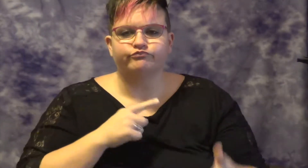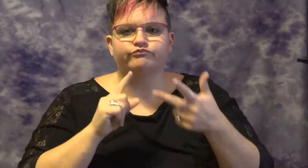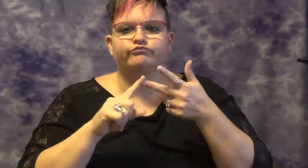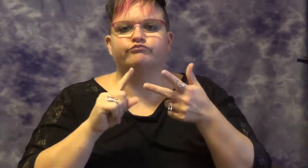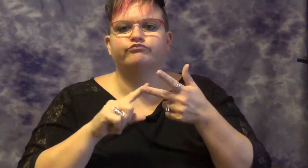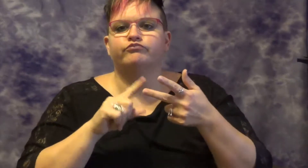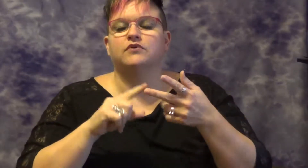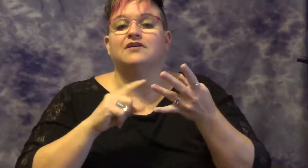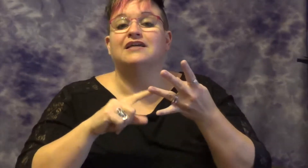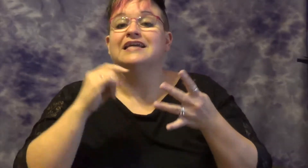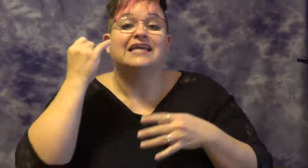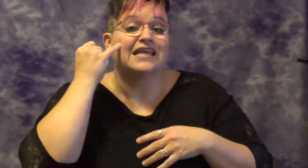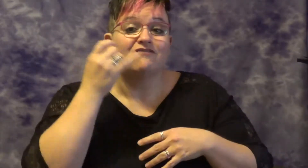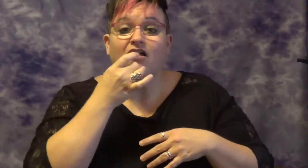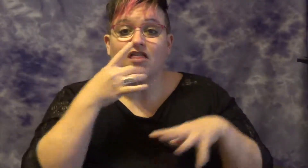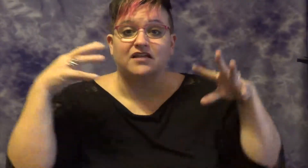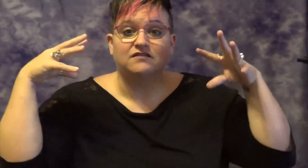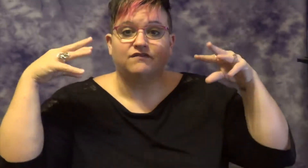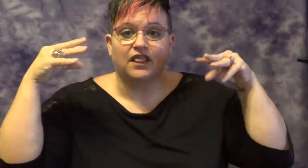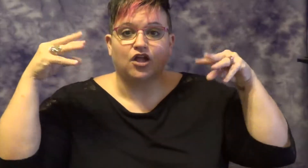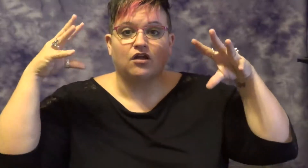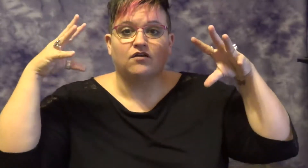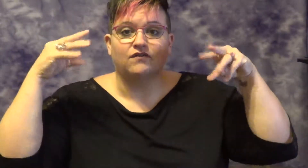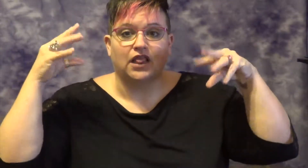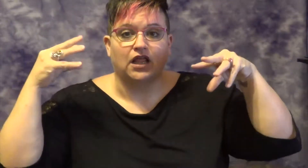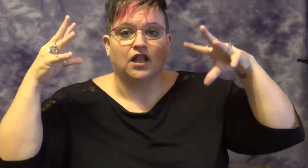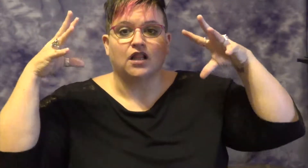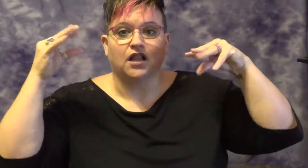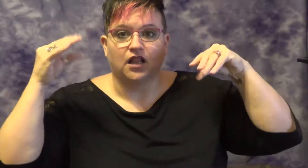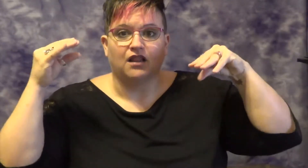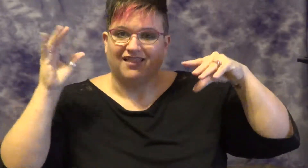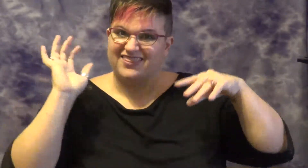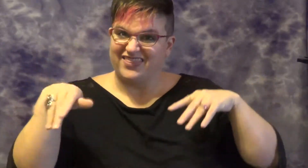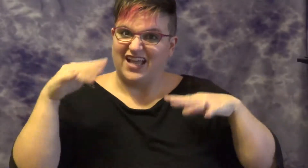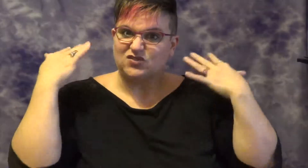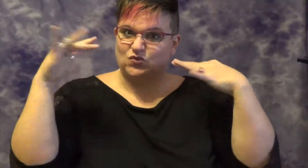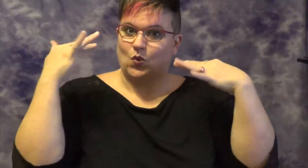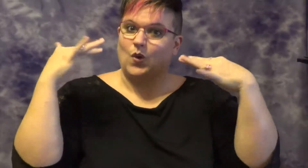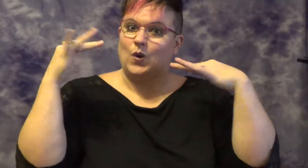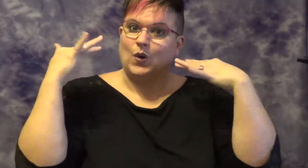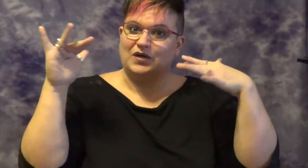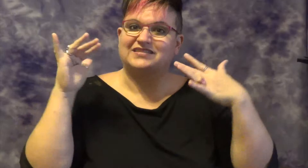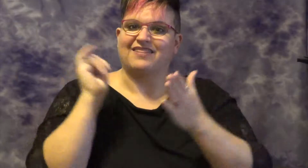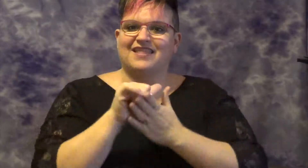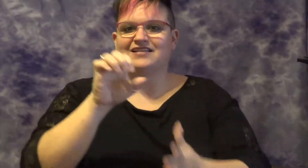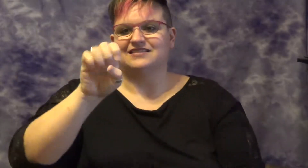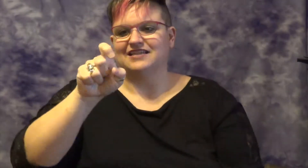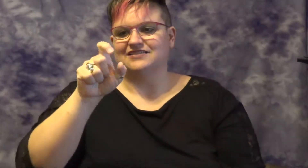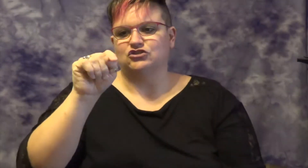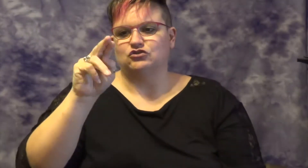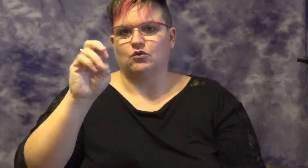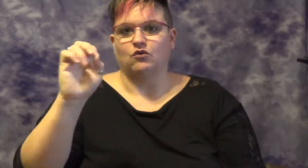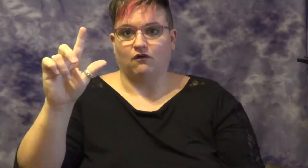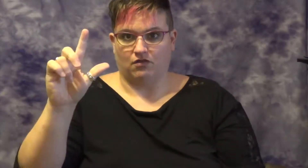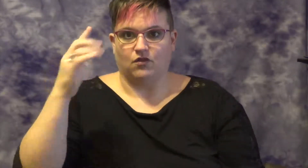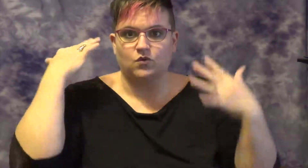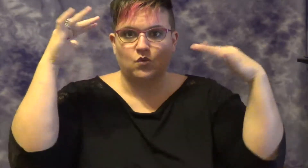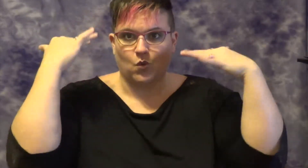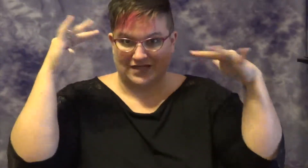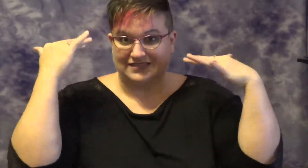keeps burping a whole bunch, if the lights flicker off and on, those are all external noises.